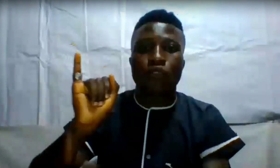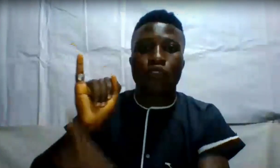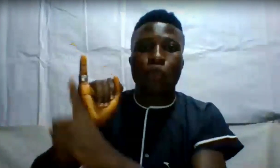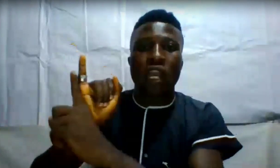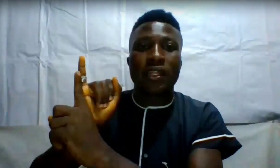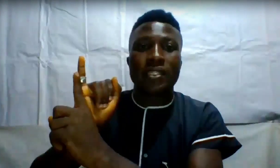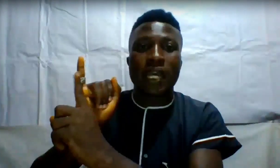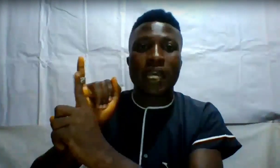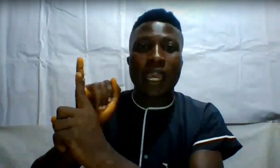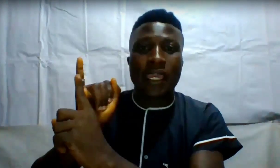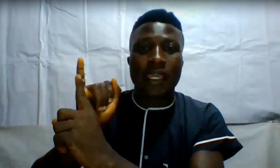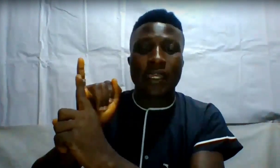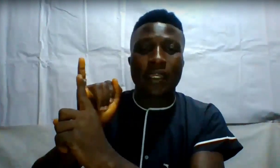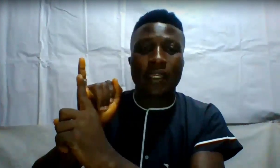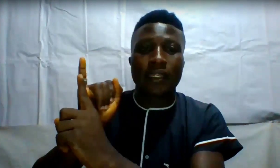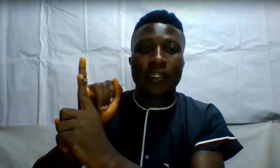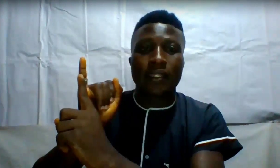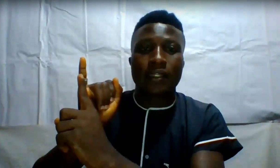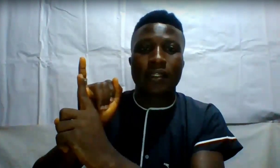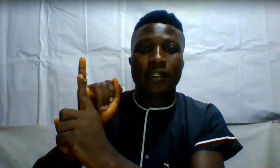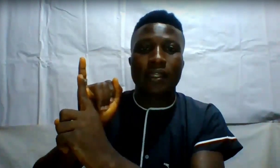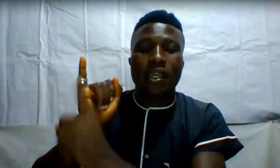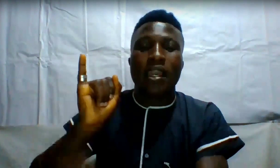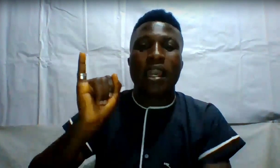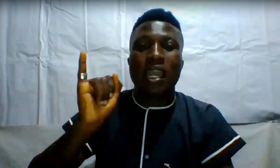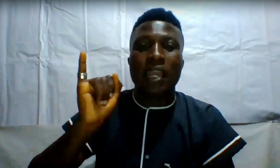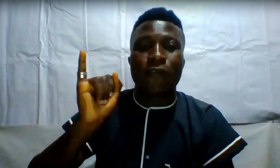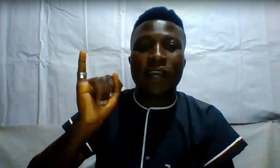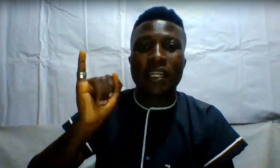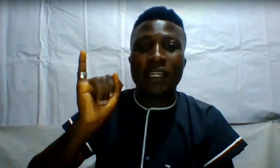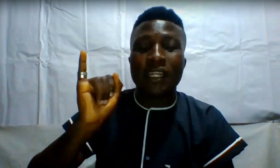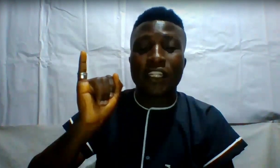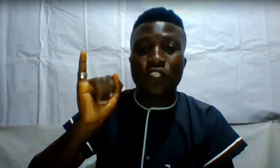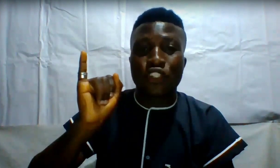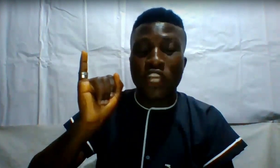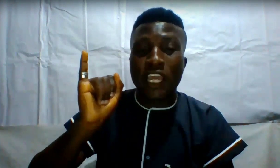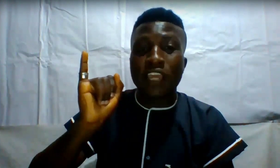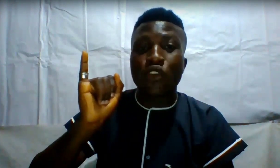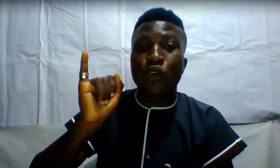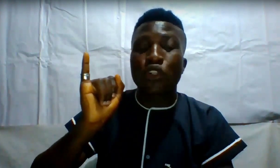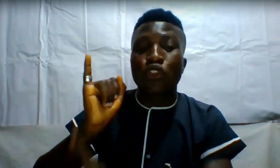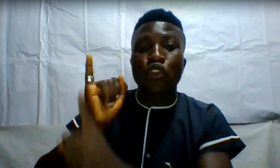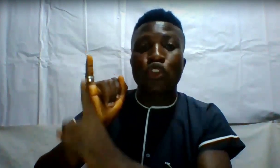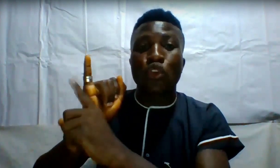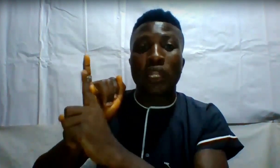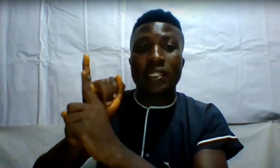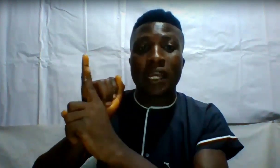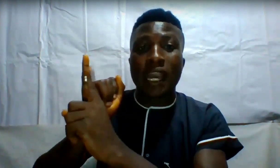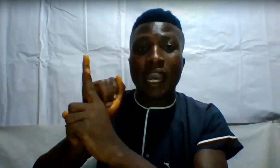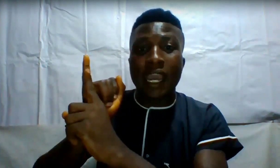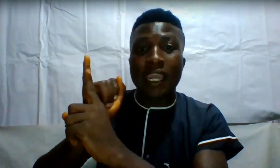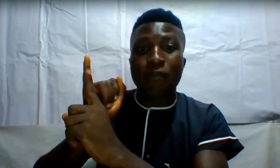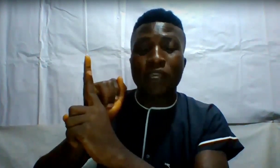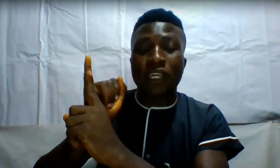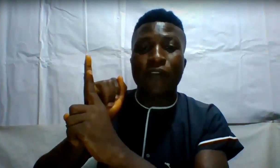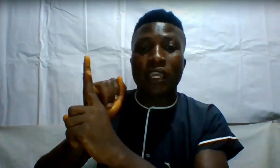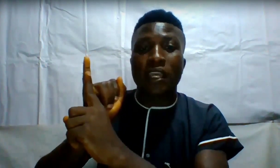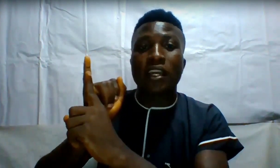I. And finally, letter J, you're going to use your letter I, pinky finger, to write